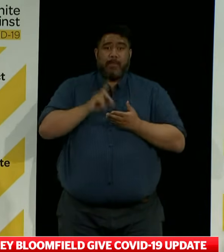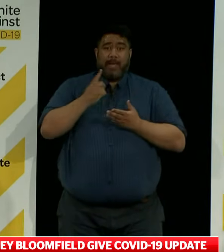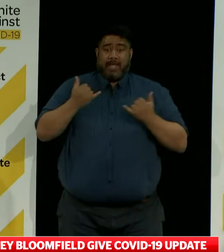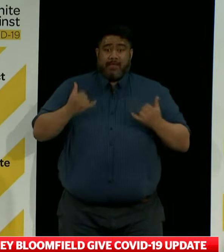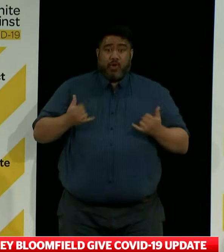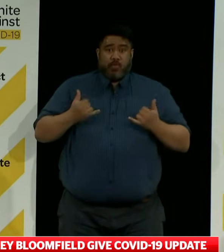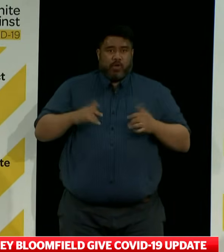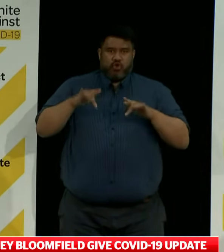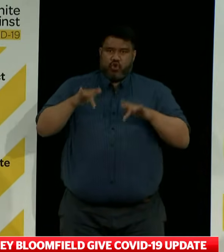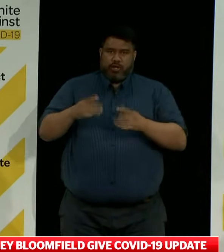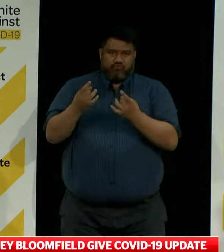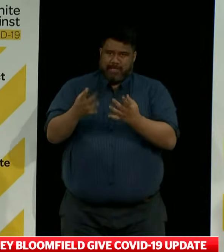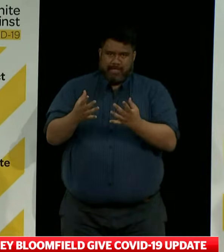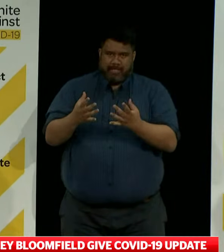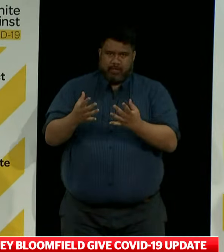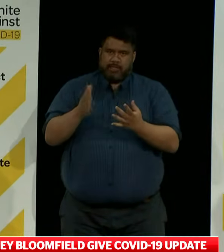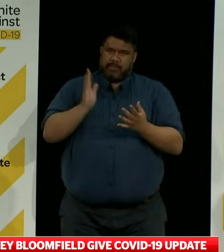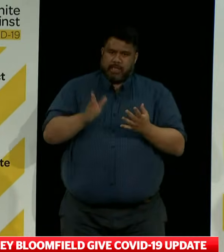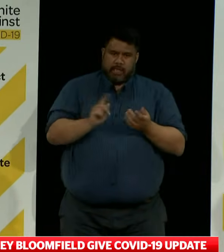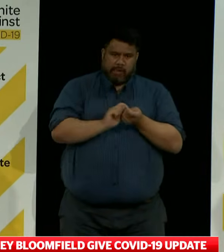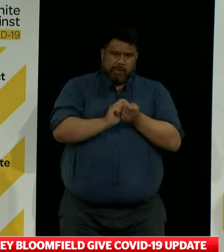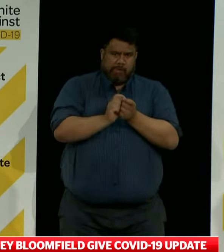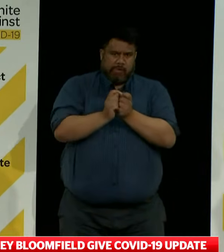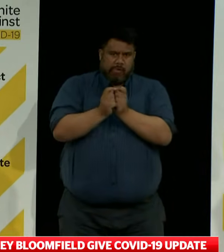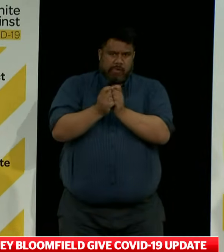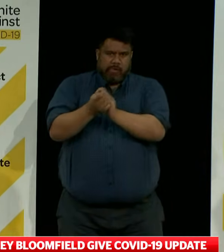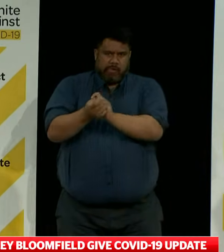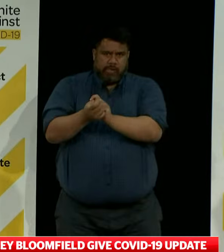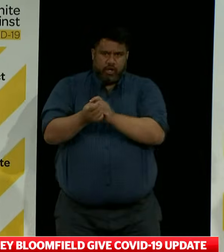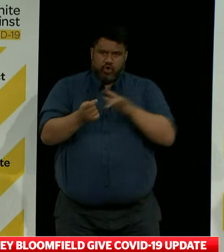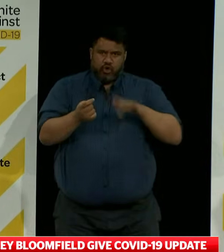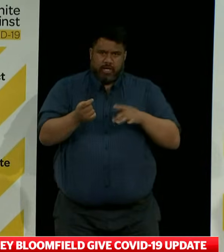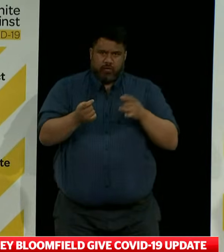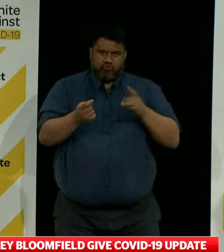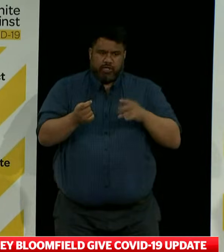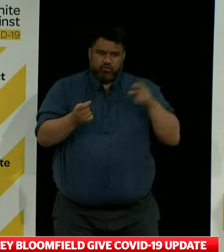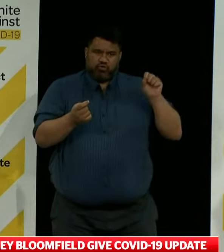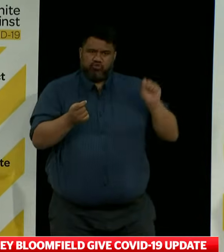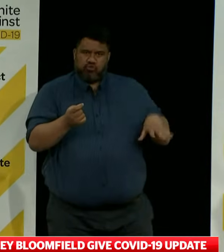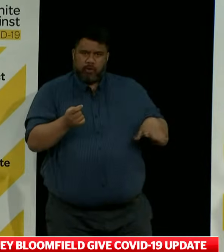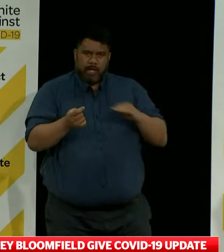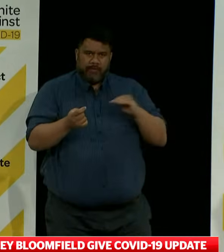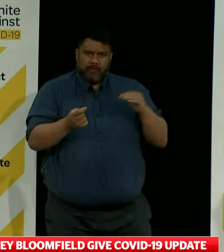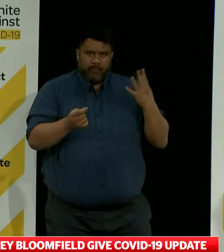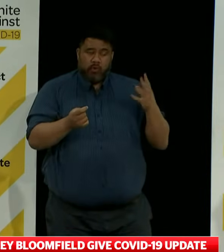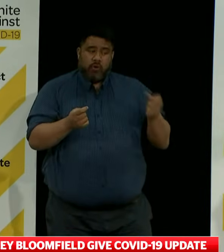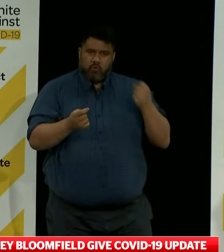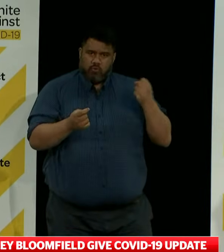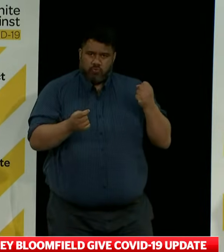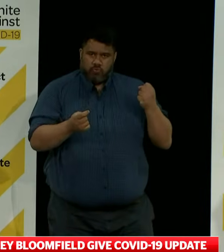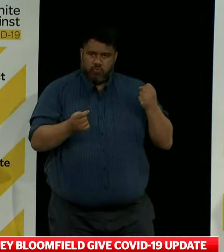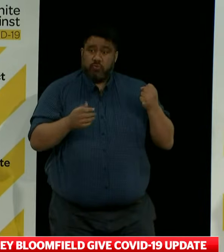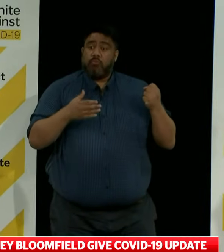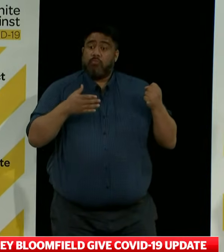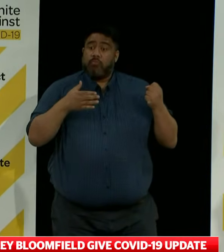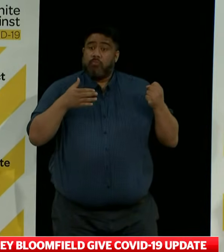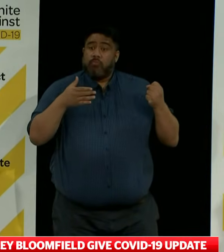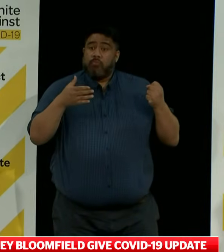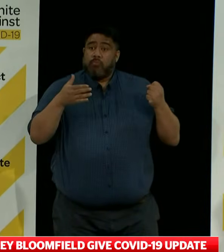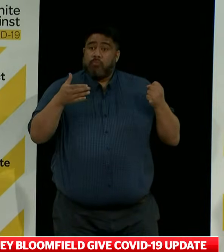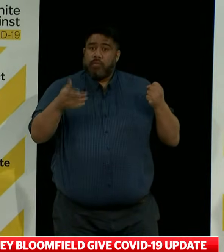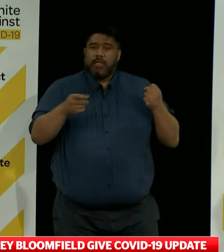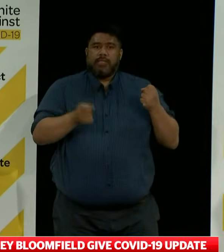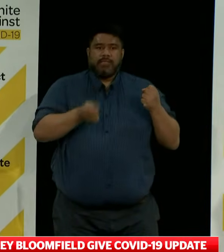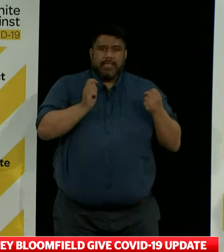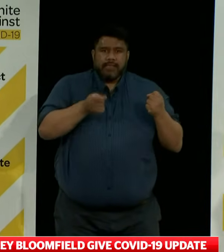not ready to remove the really strong approach that we have taken to COVID-19. We will continue with that. We will test,